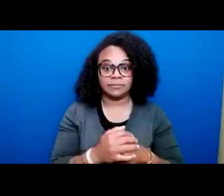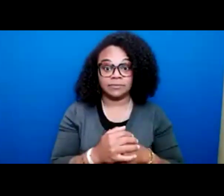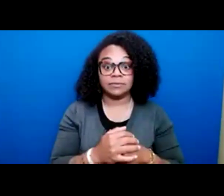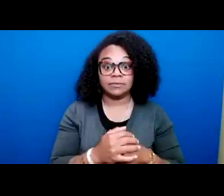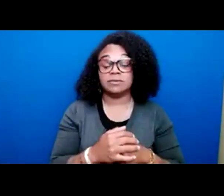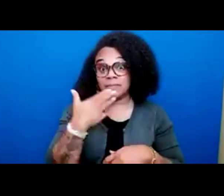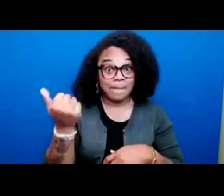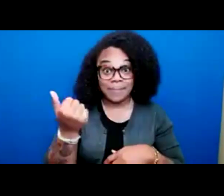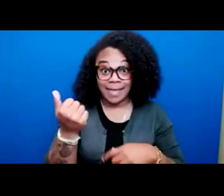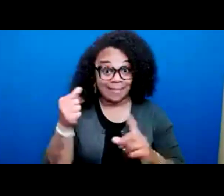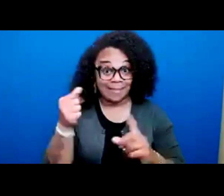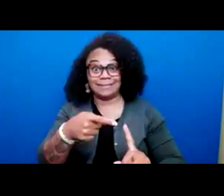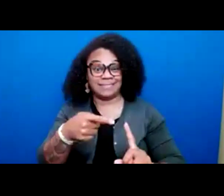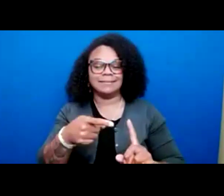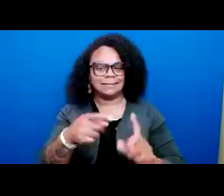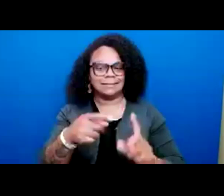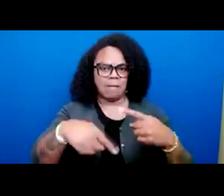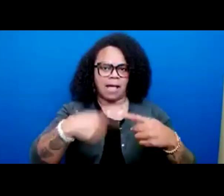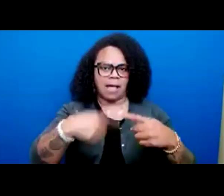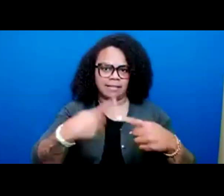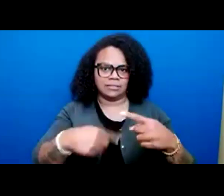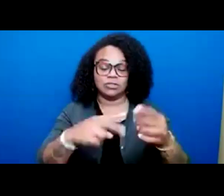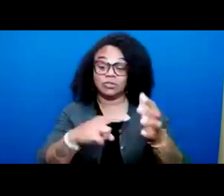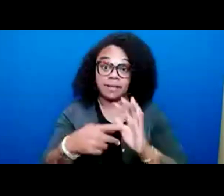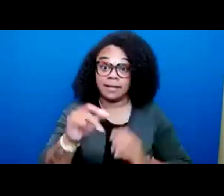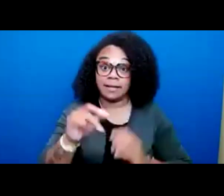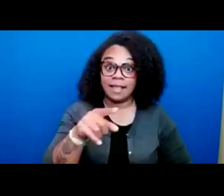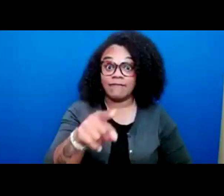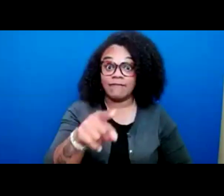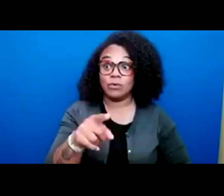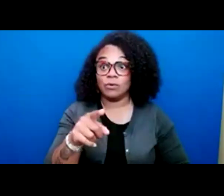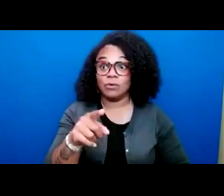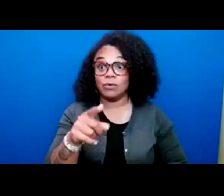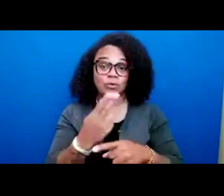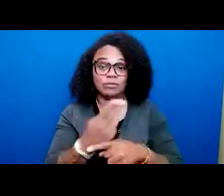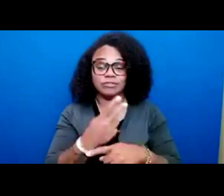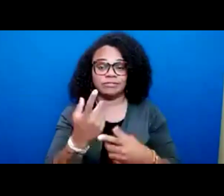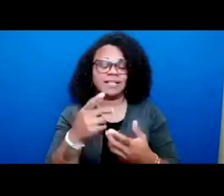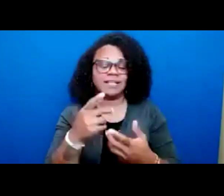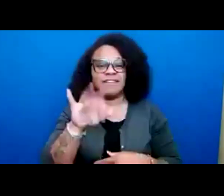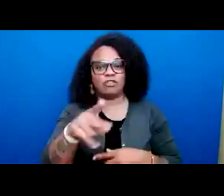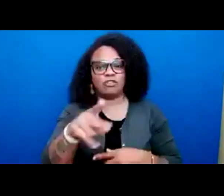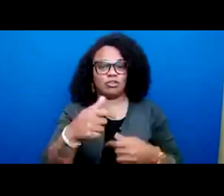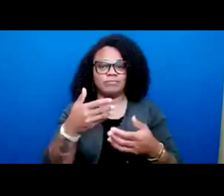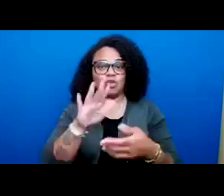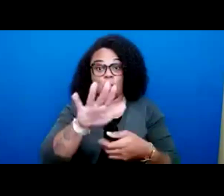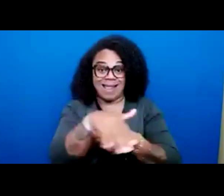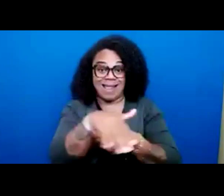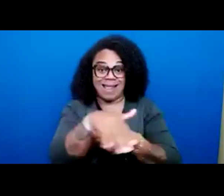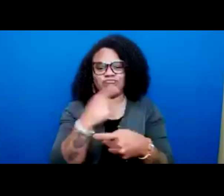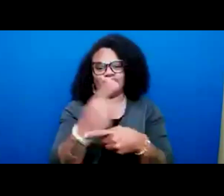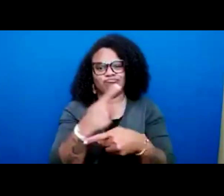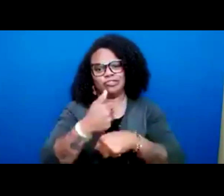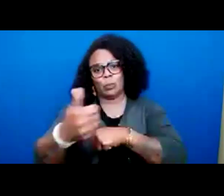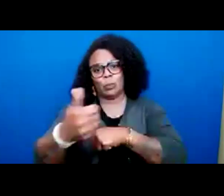So example, if you're in a normal commuting area, I'm in Alabama, so I'm in